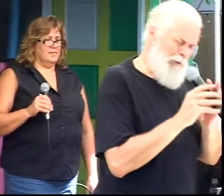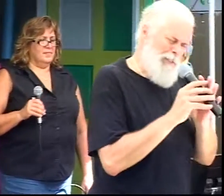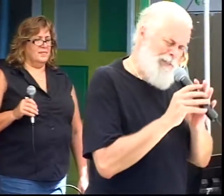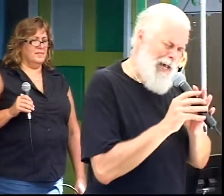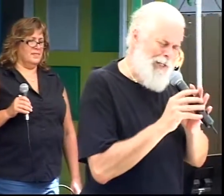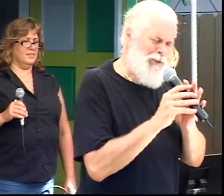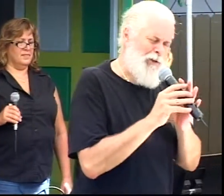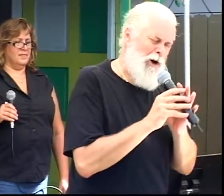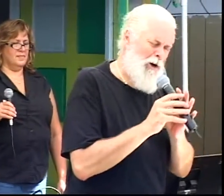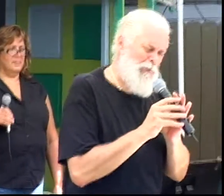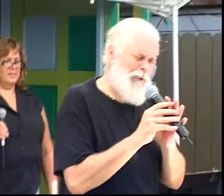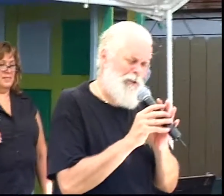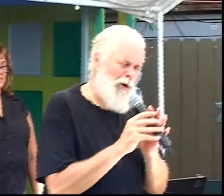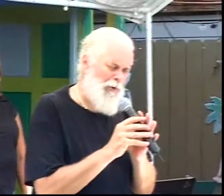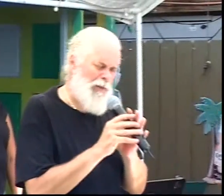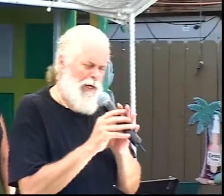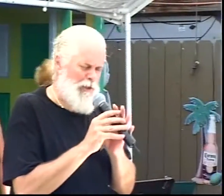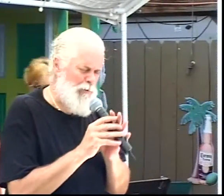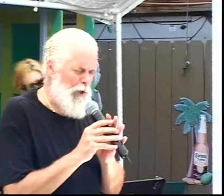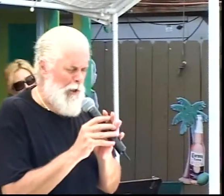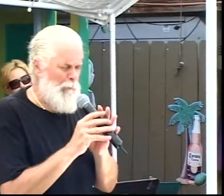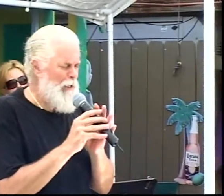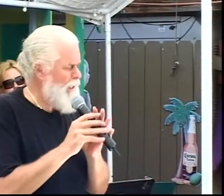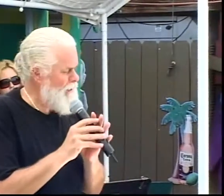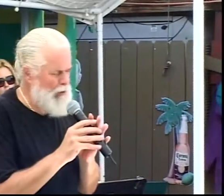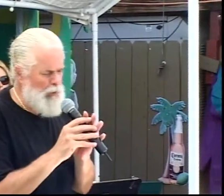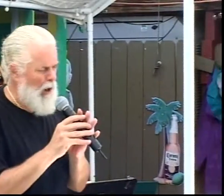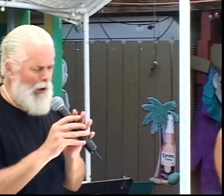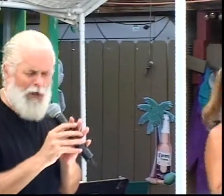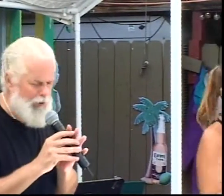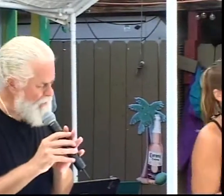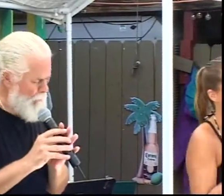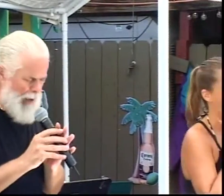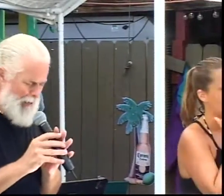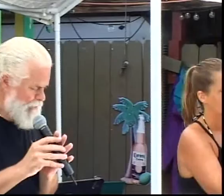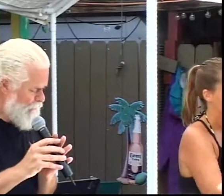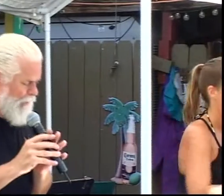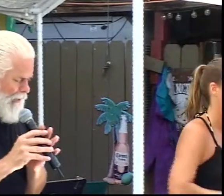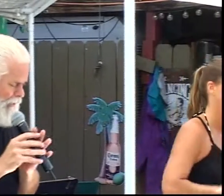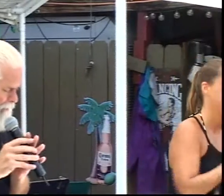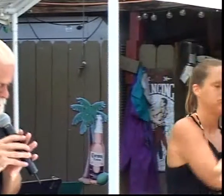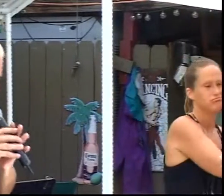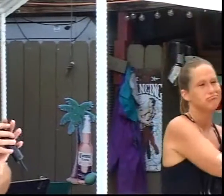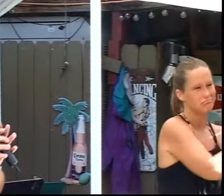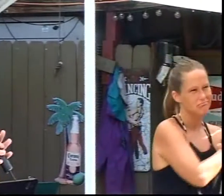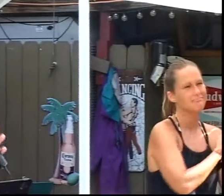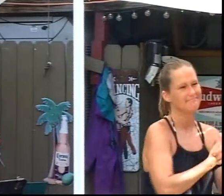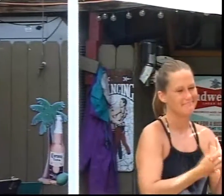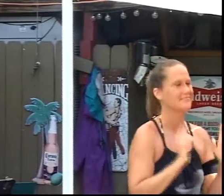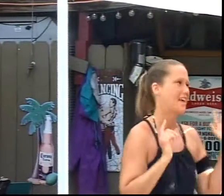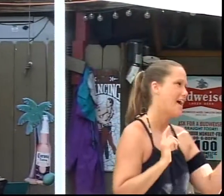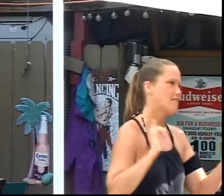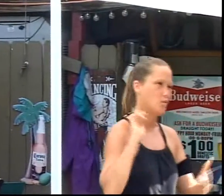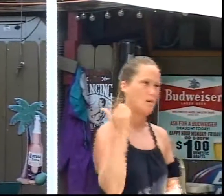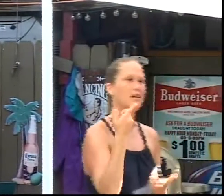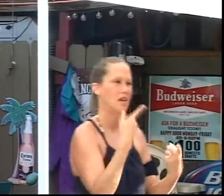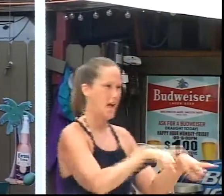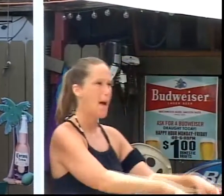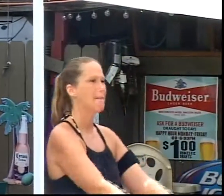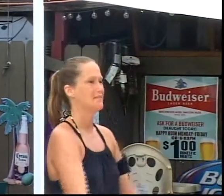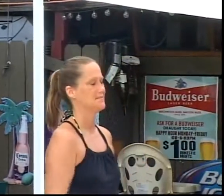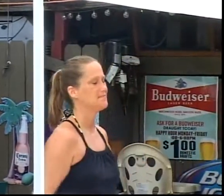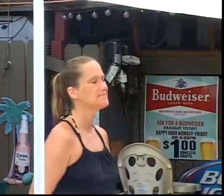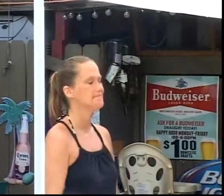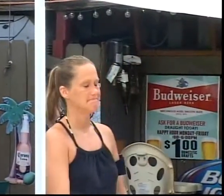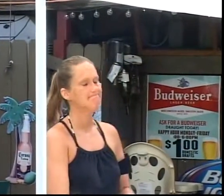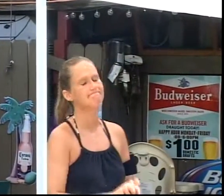Well, everyone's got to crawl when you know that you're up against a wall, just about to fall. Everyone's got to crawl when you know